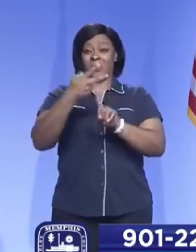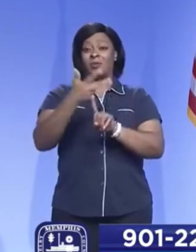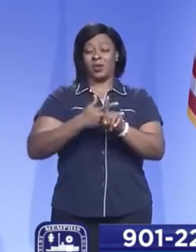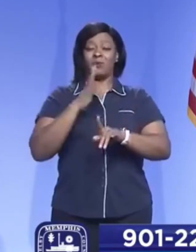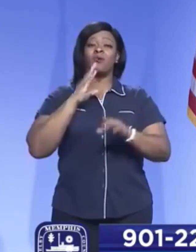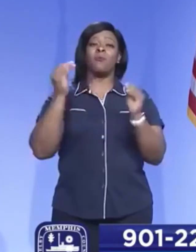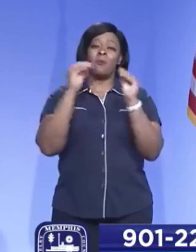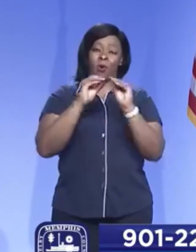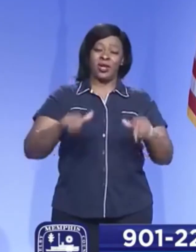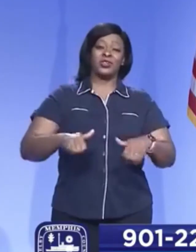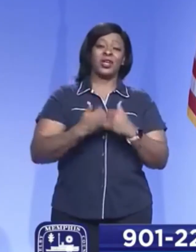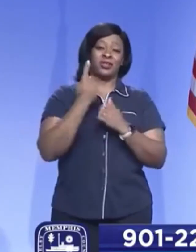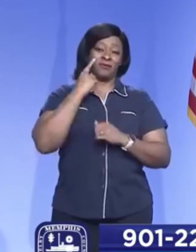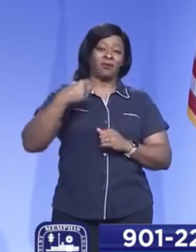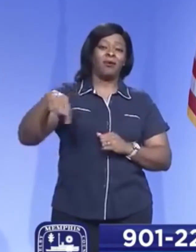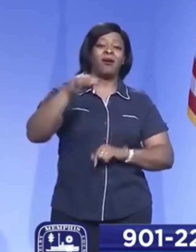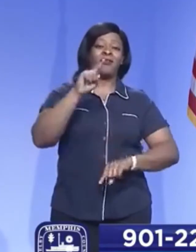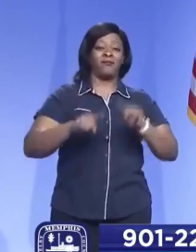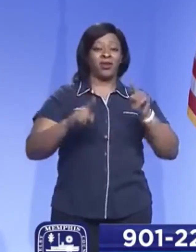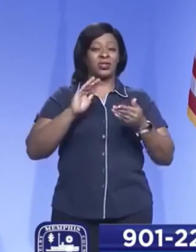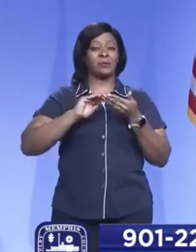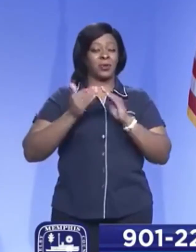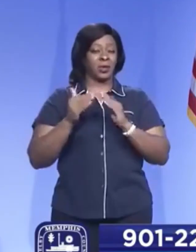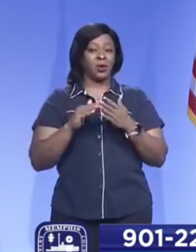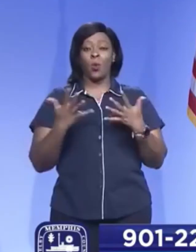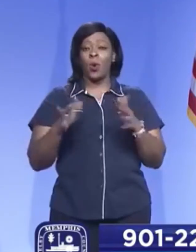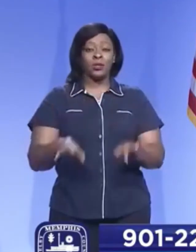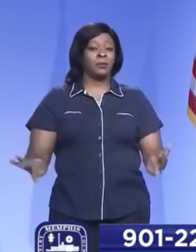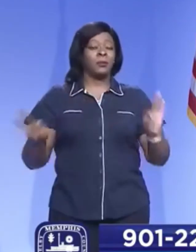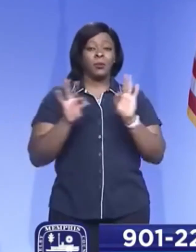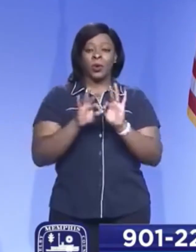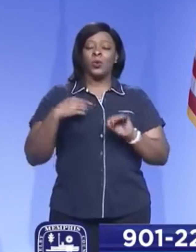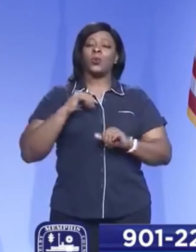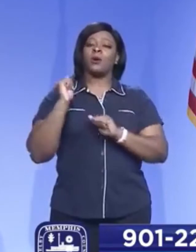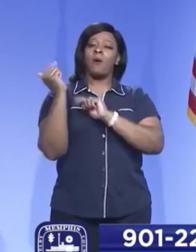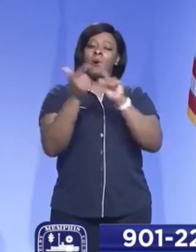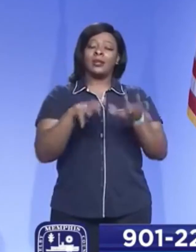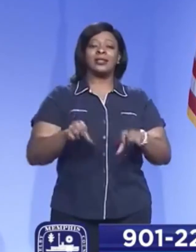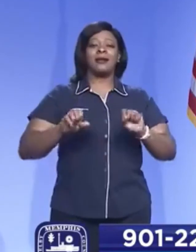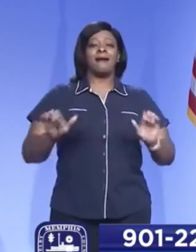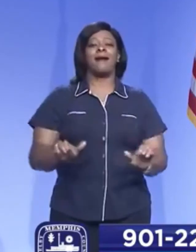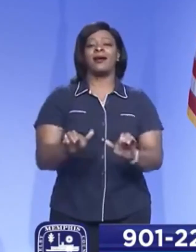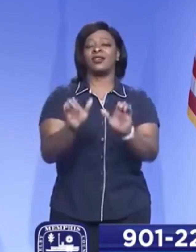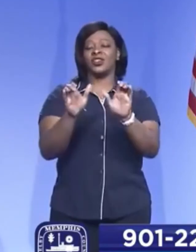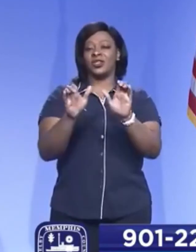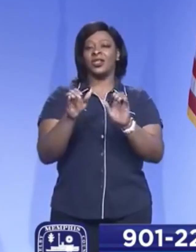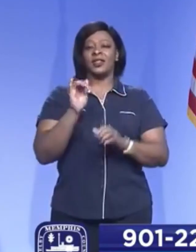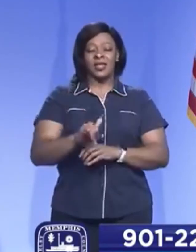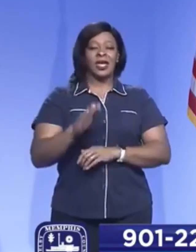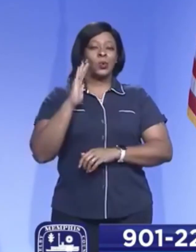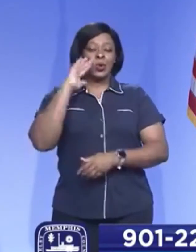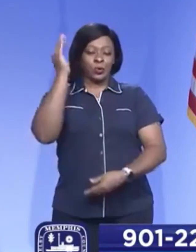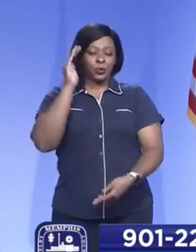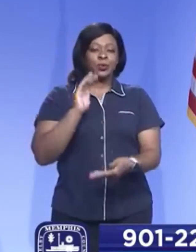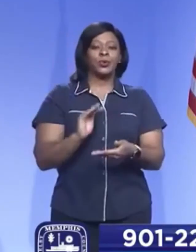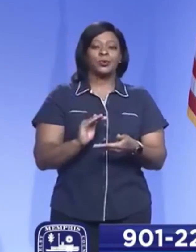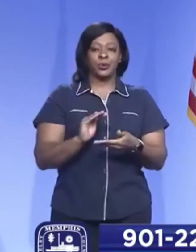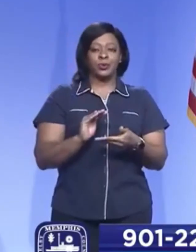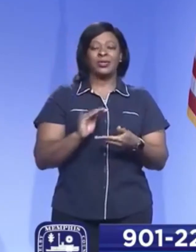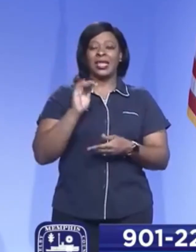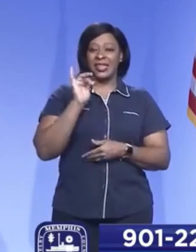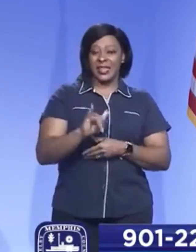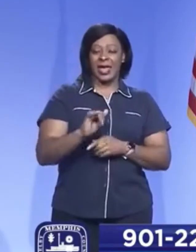challenging for our community. But what's most important is that we can all take actions that will reduce